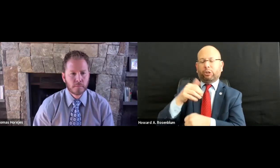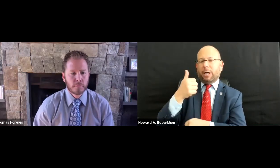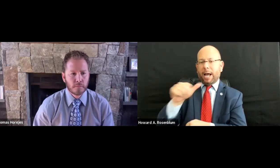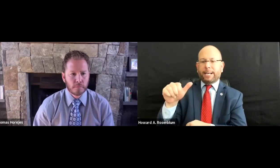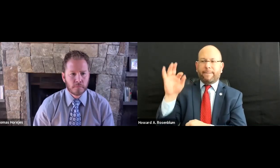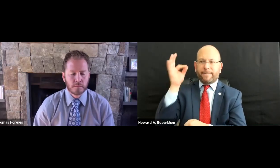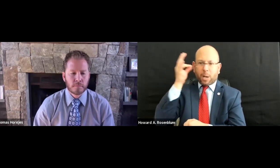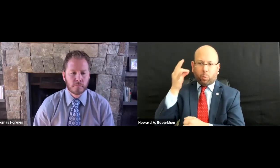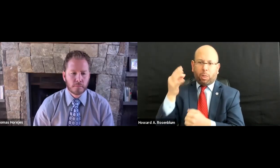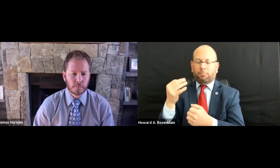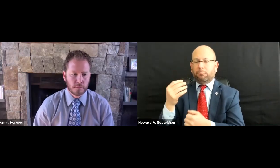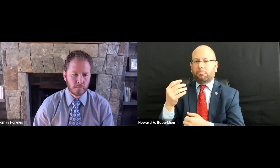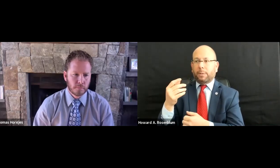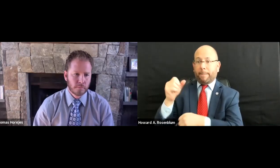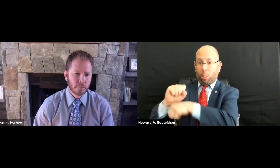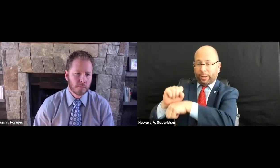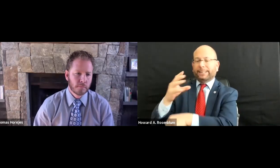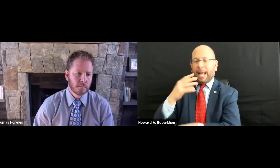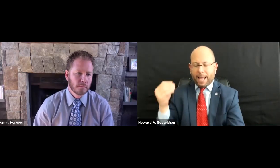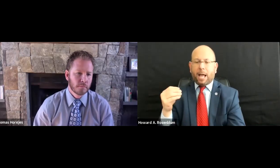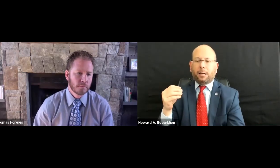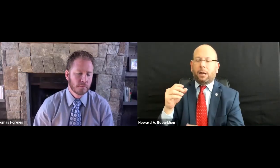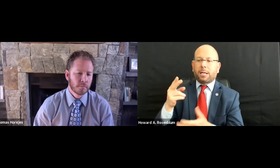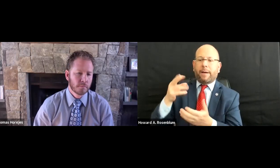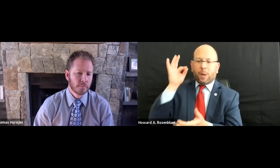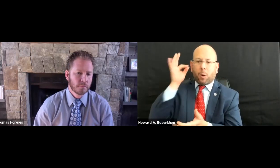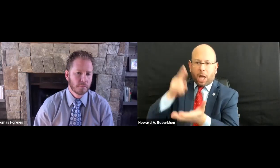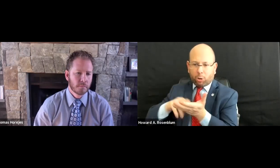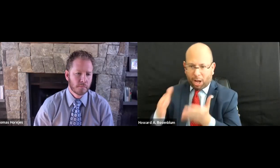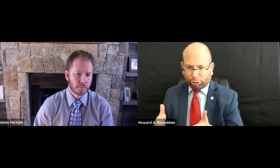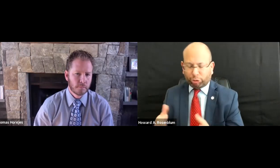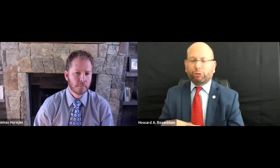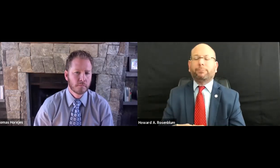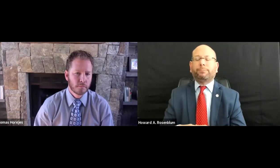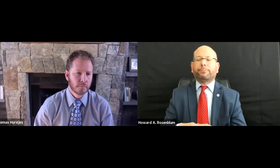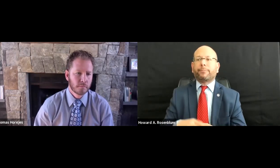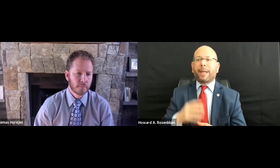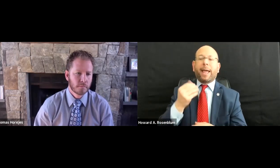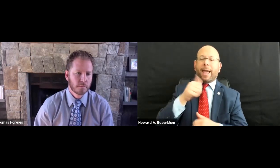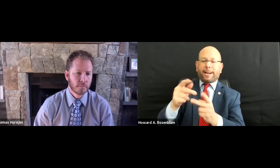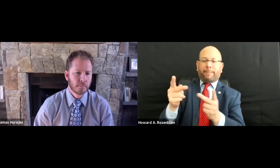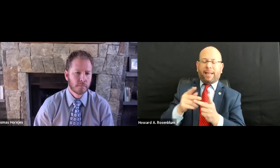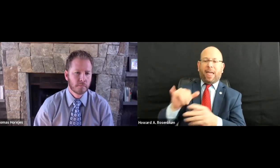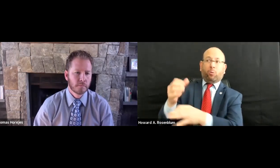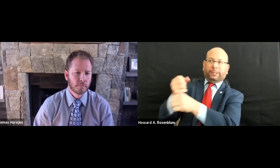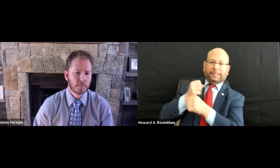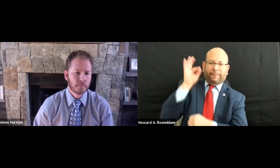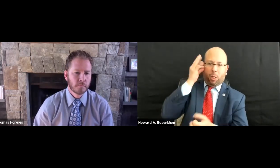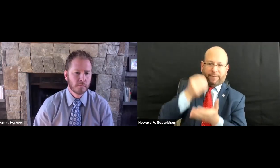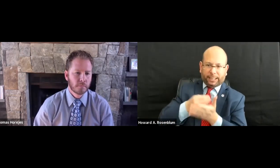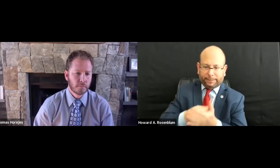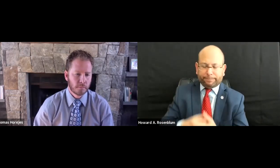Rehab Act of 1973, which covers any federal employment as well as federal